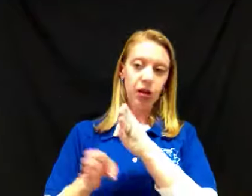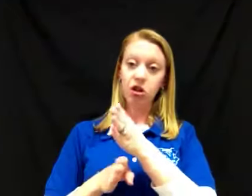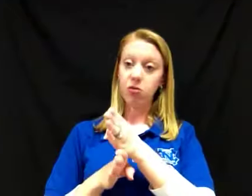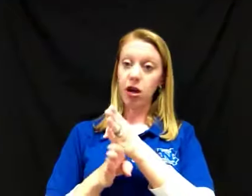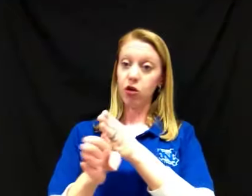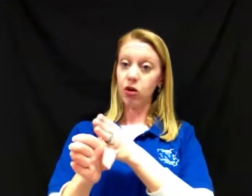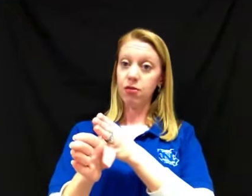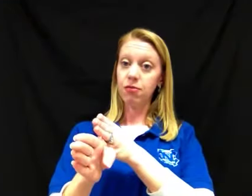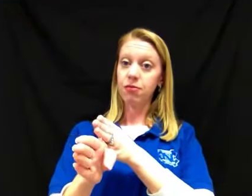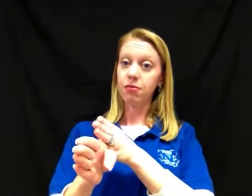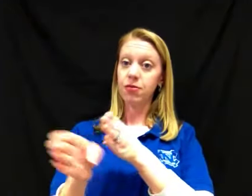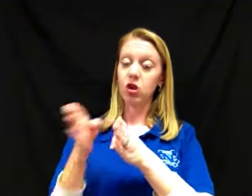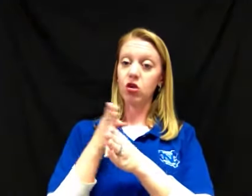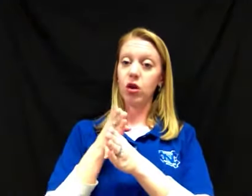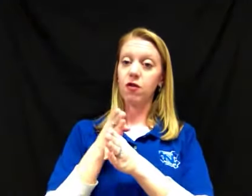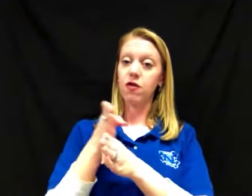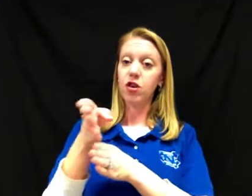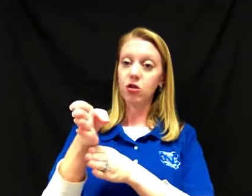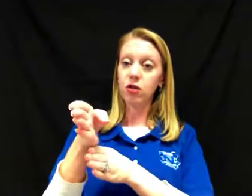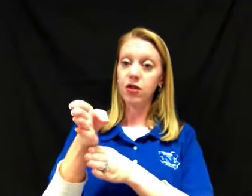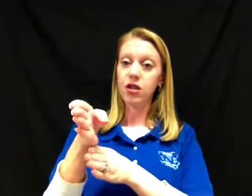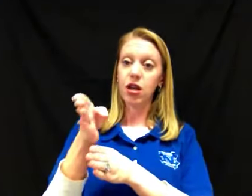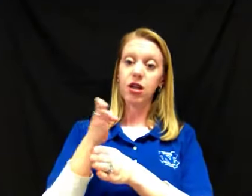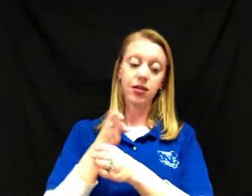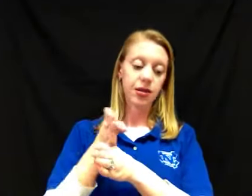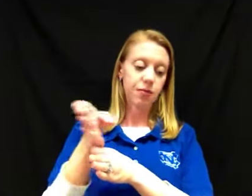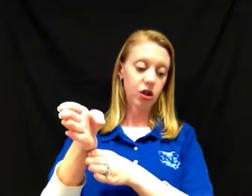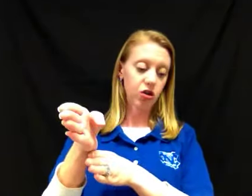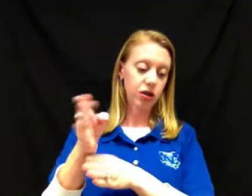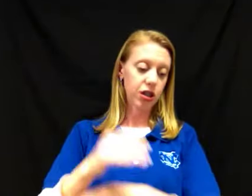to minor in, also a field of study, a specialty.